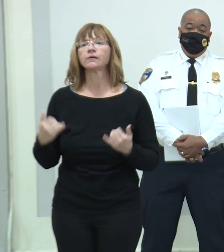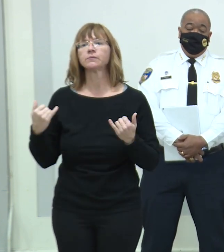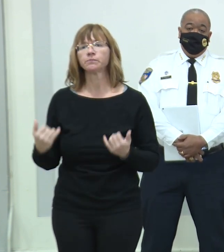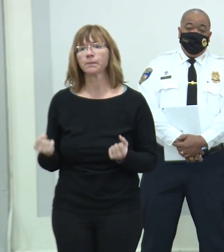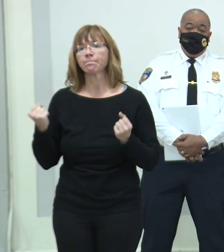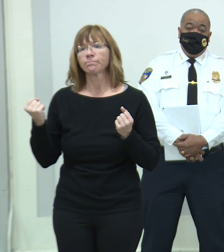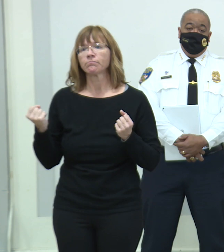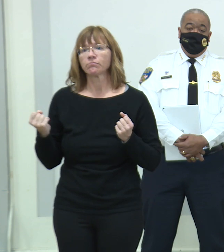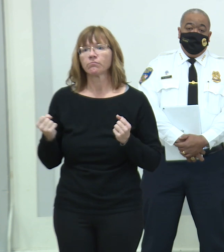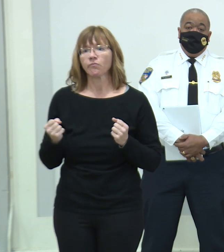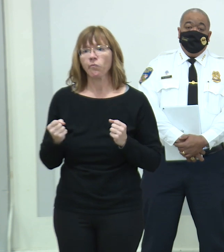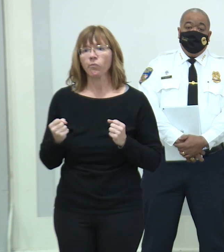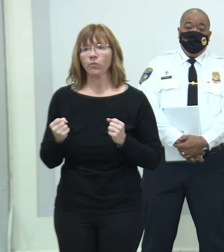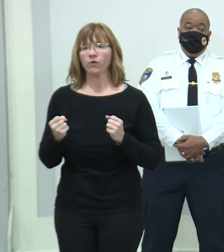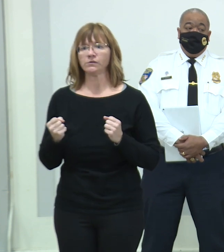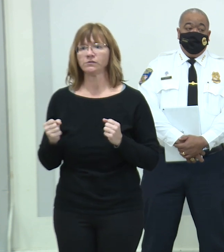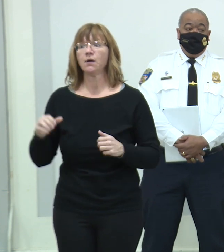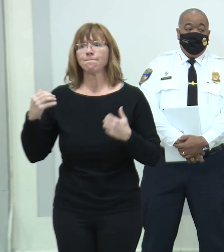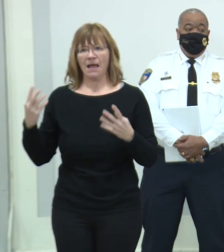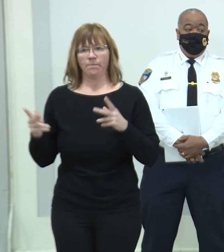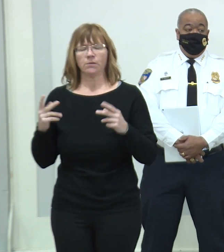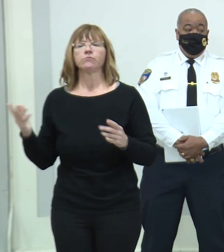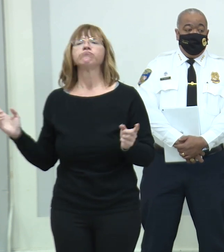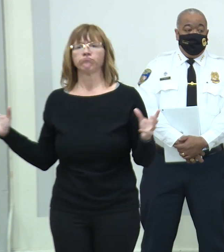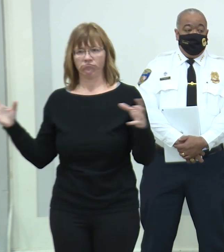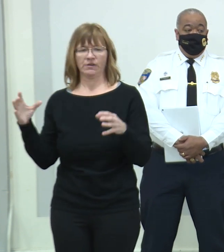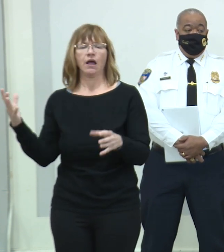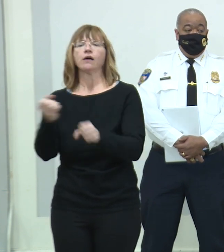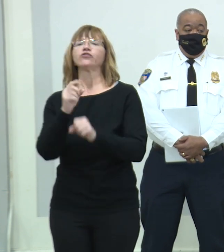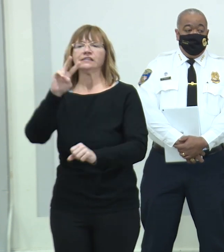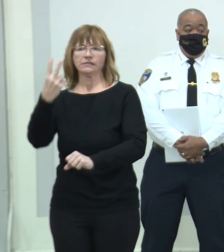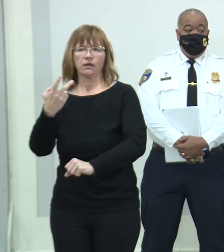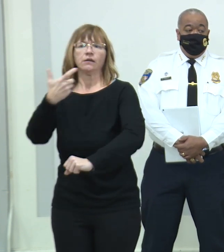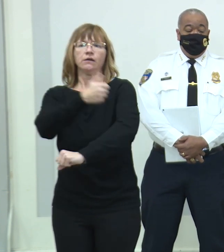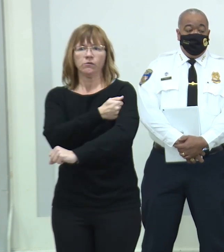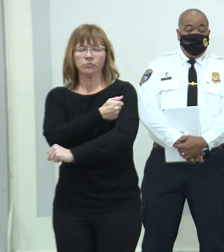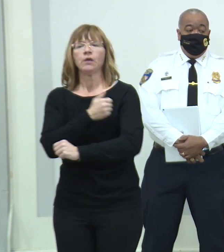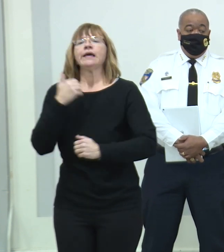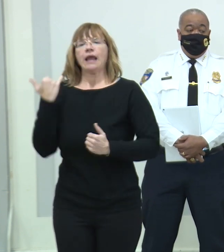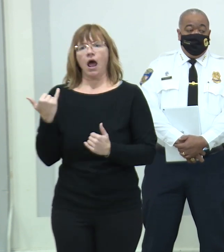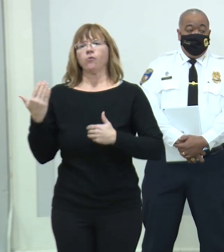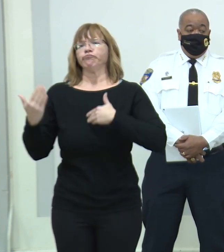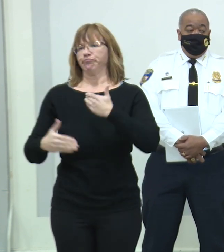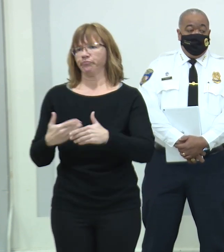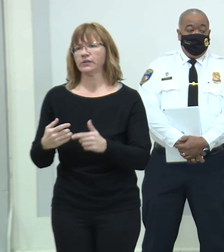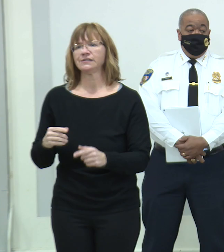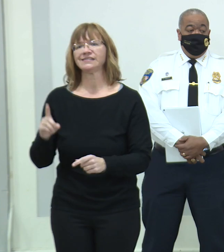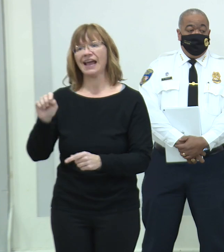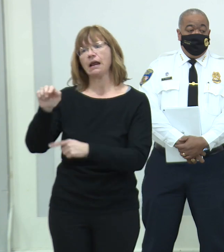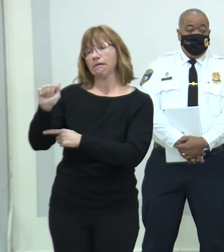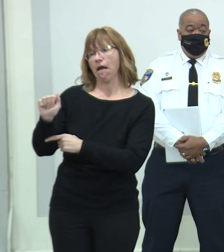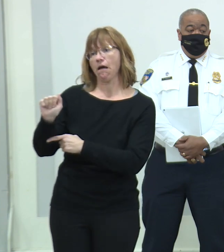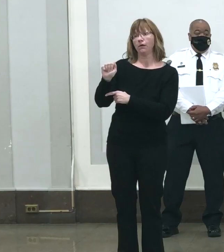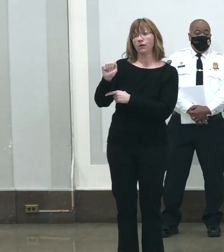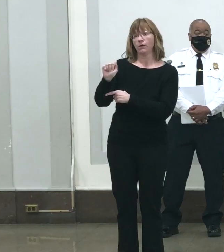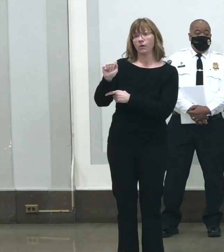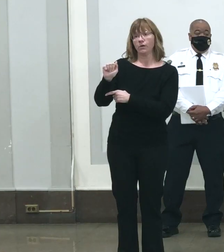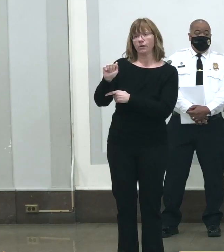second dose. Moving forward, Baltimore City's COVID vaccine data dashboard, hosted at